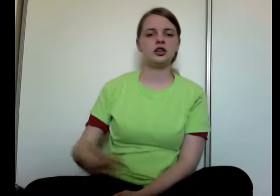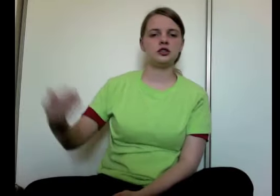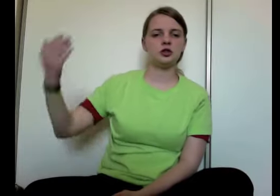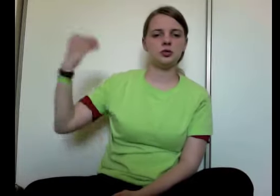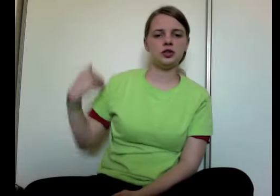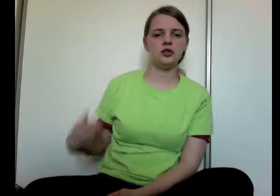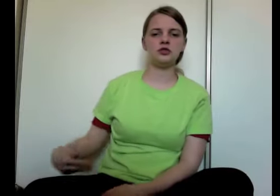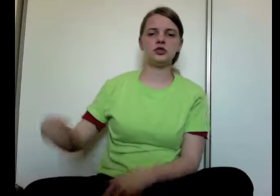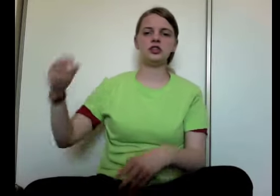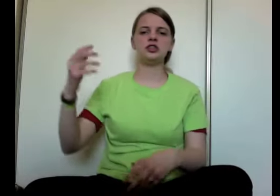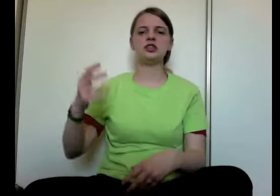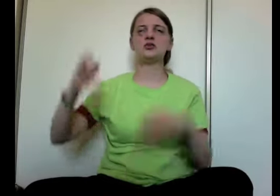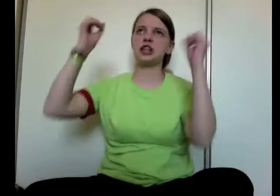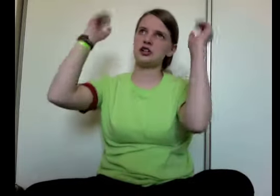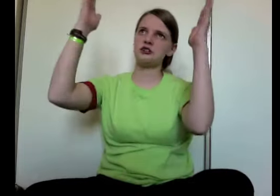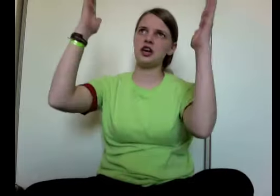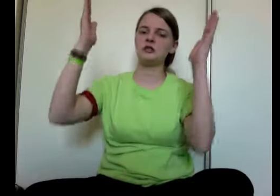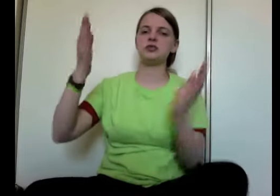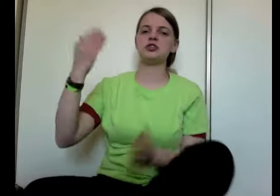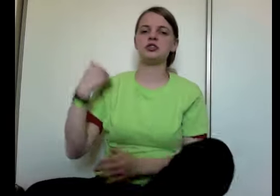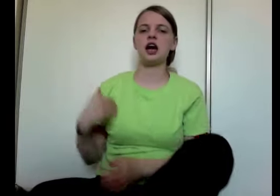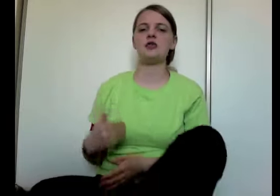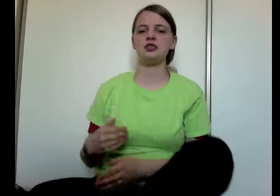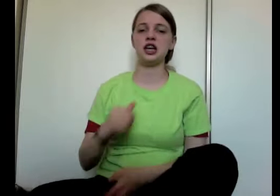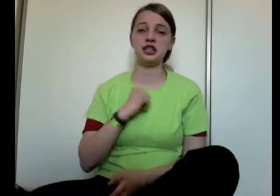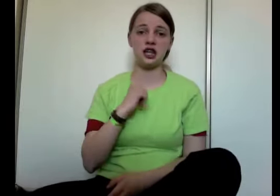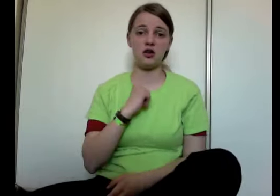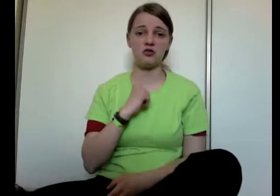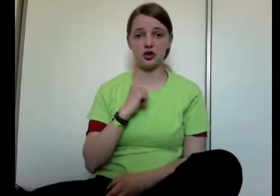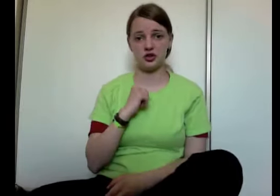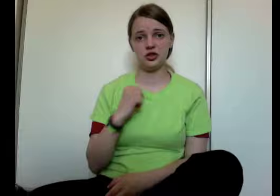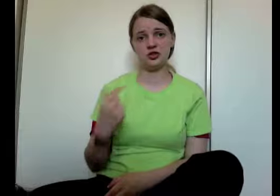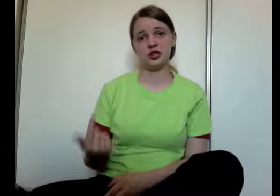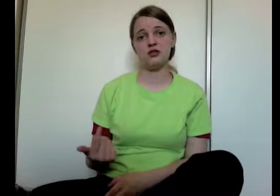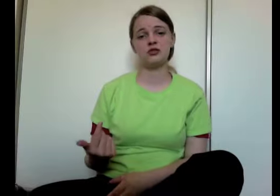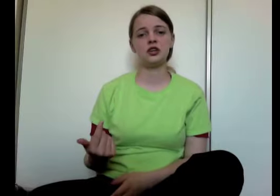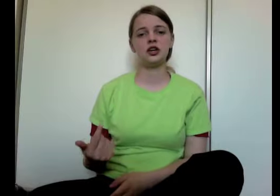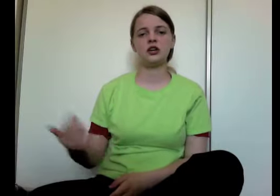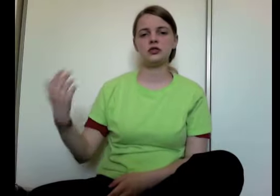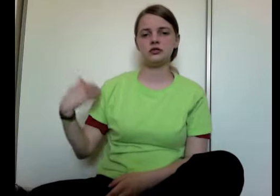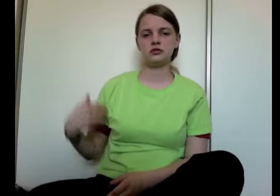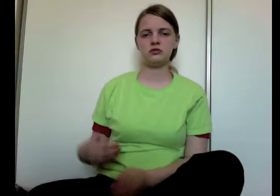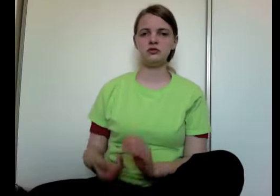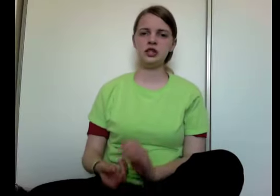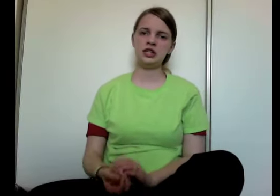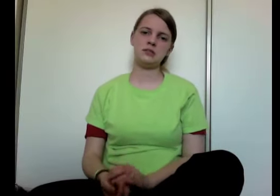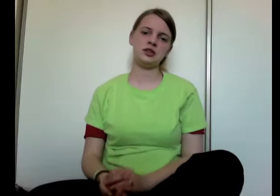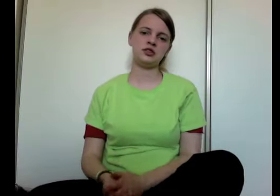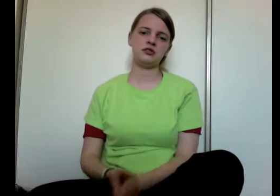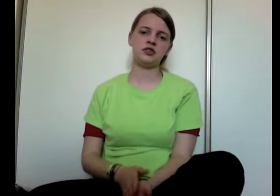So when you give yourself, it's still sacrifice, but just how you say self or yourself is a bit different.